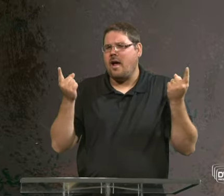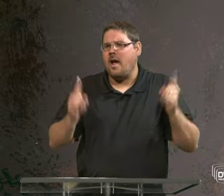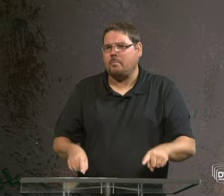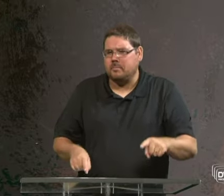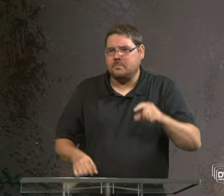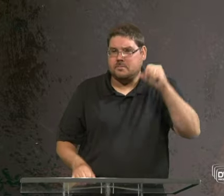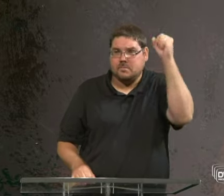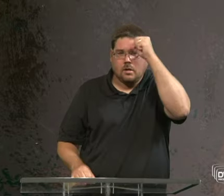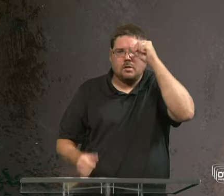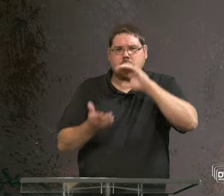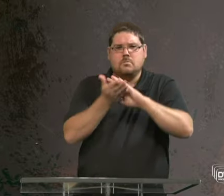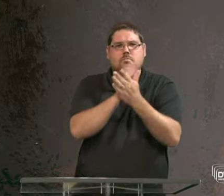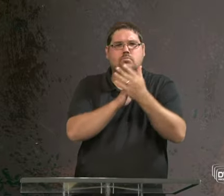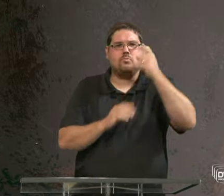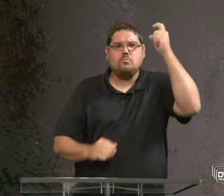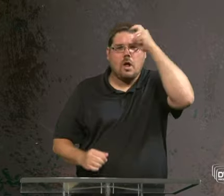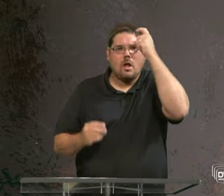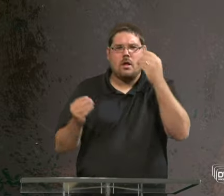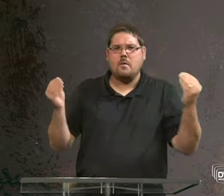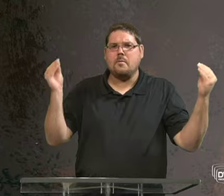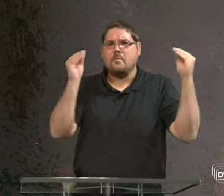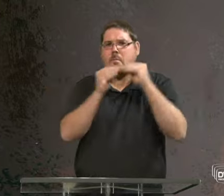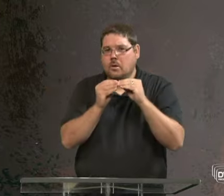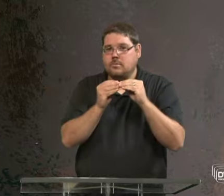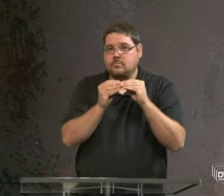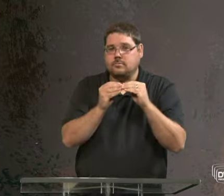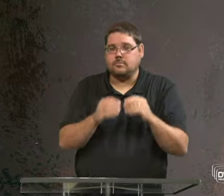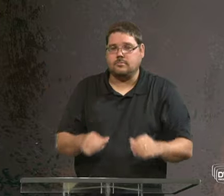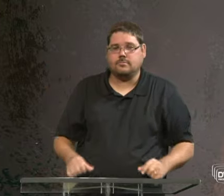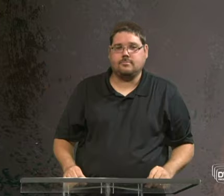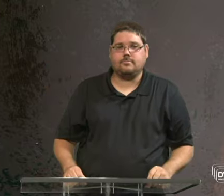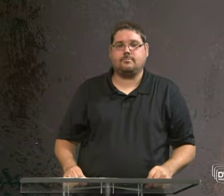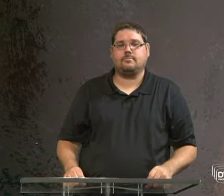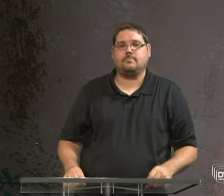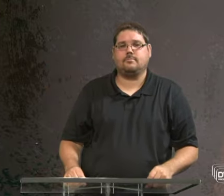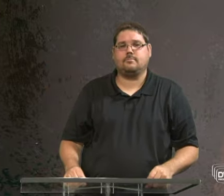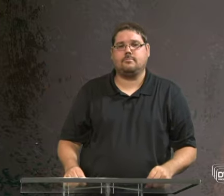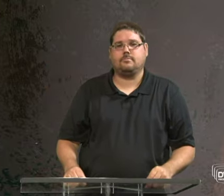Come back tomorrow and see what happens as God gives him more wisdom.